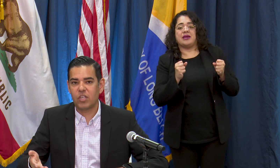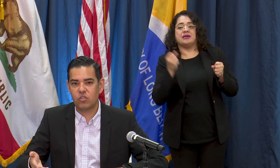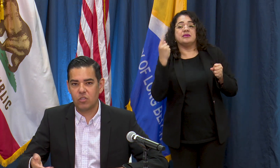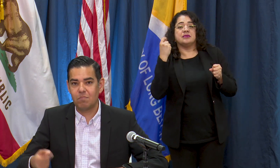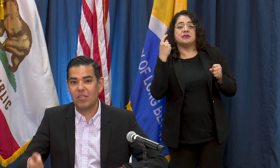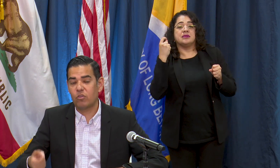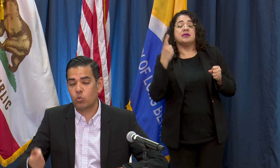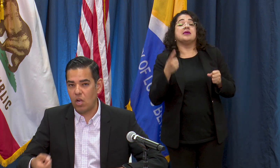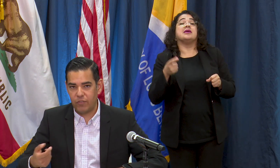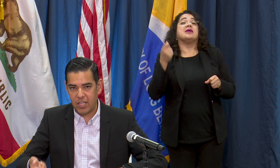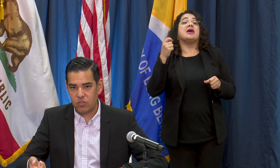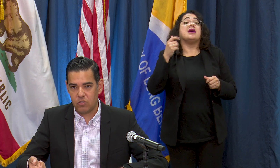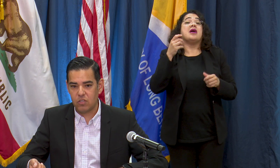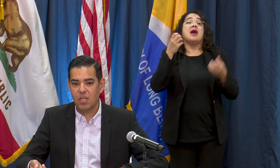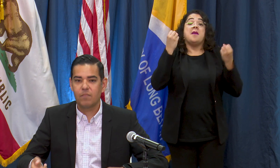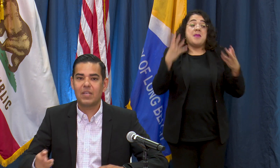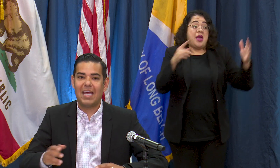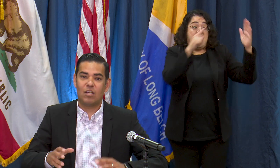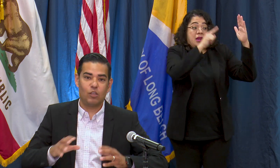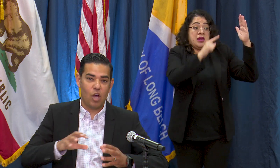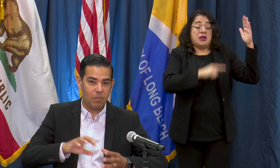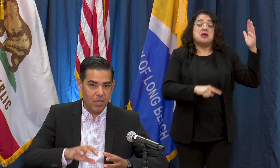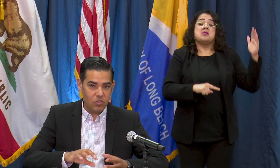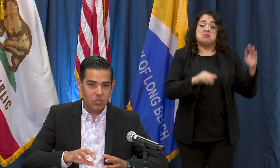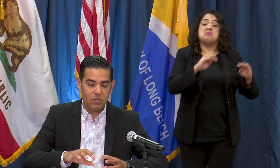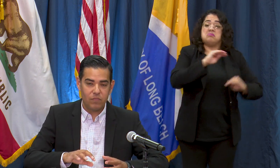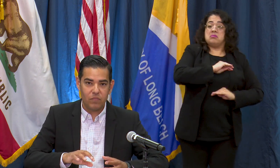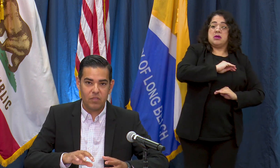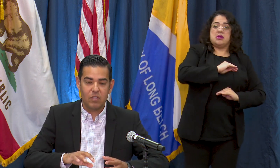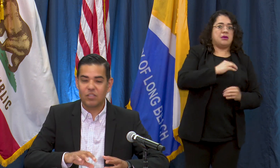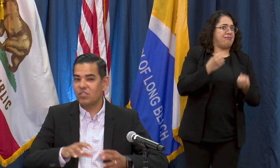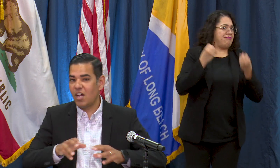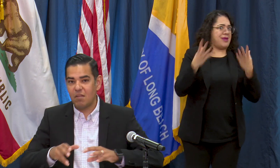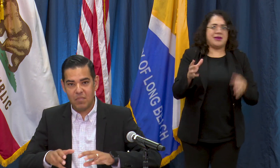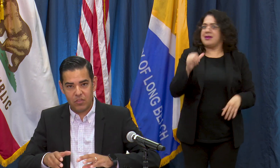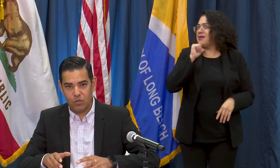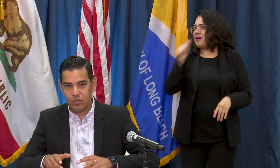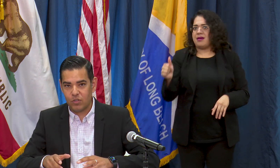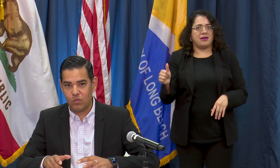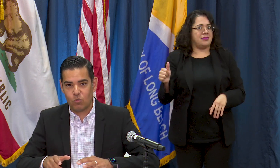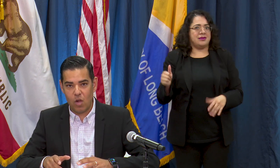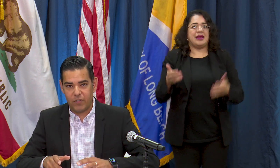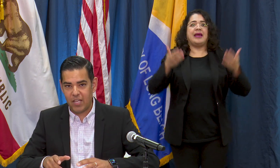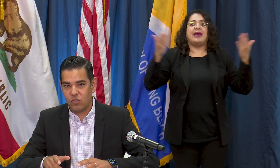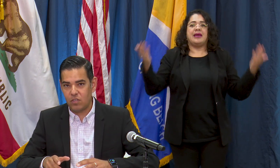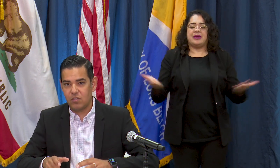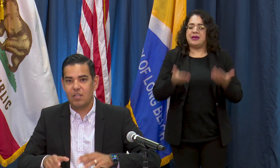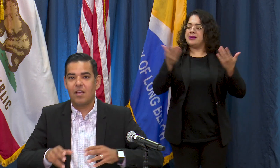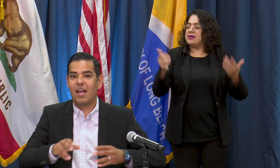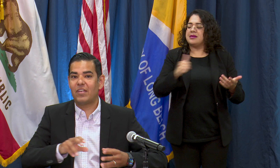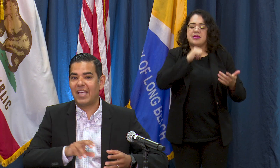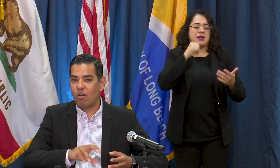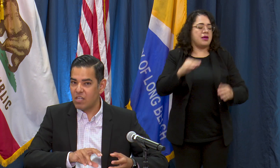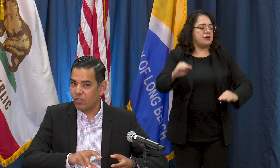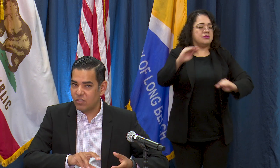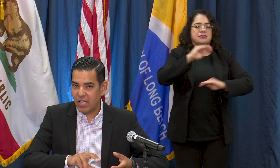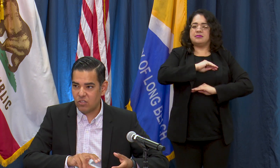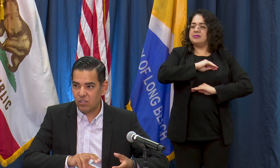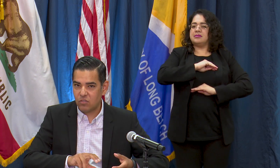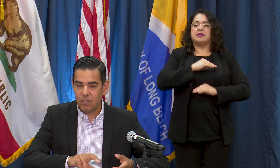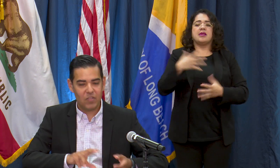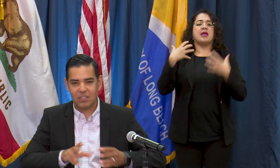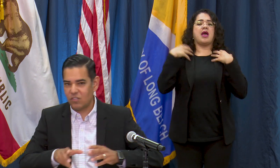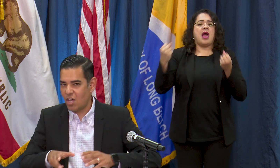health jurisdictions meet those qualifications. And Long Beach does not meet those qualifications, and the County of